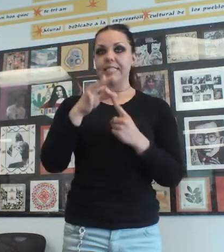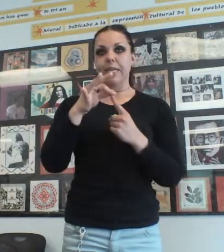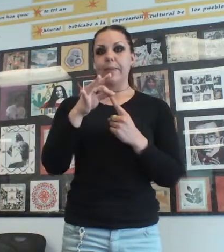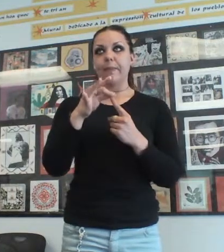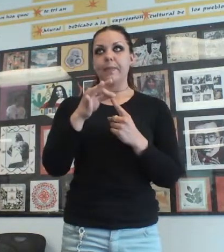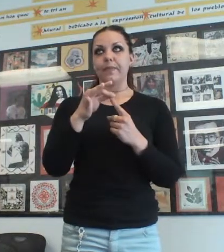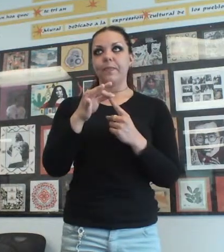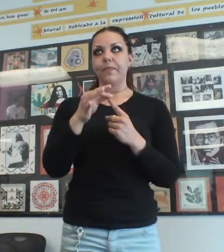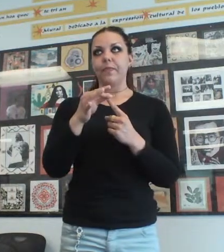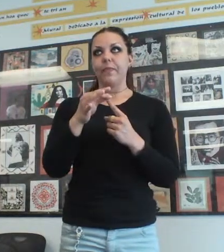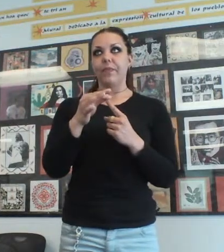given